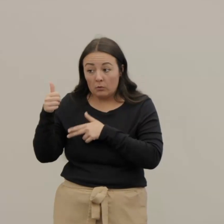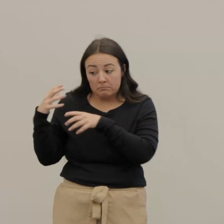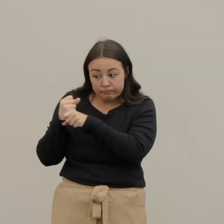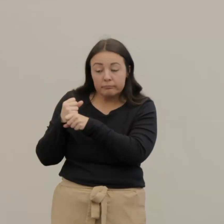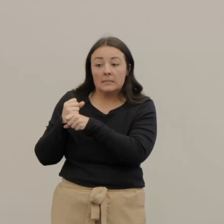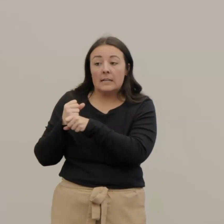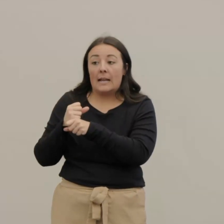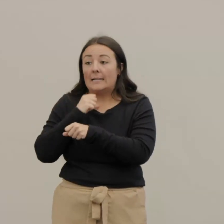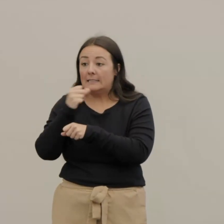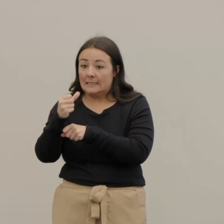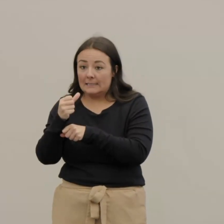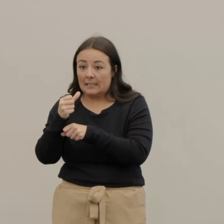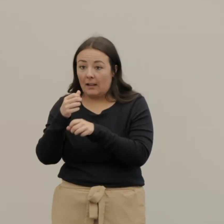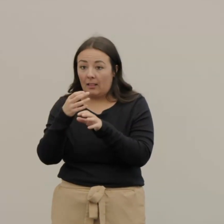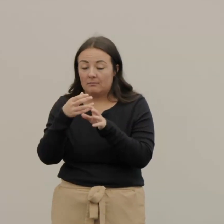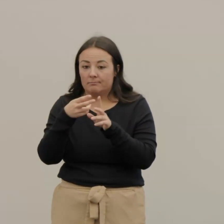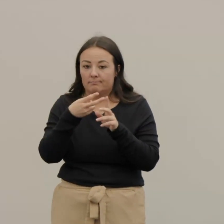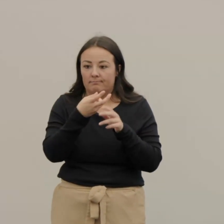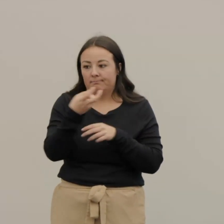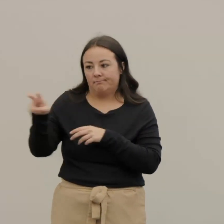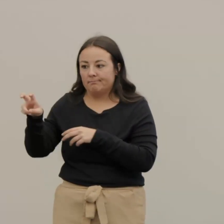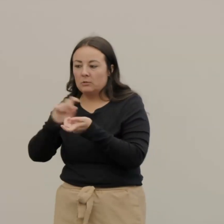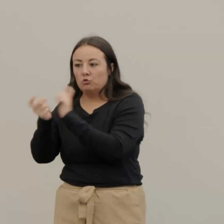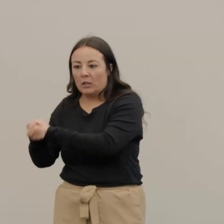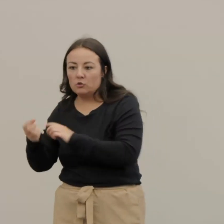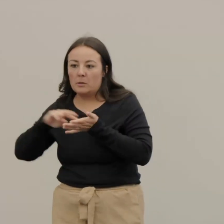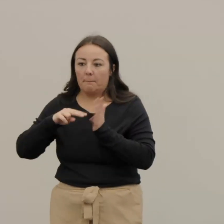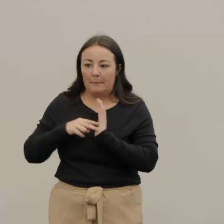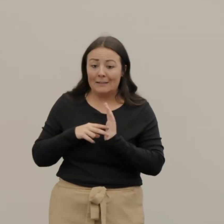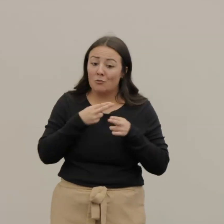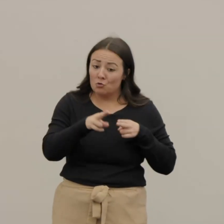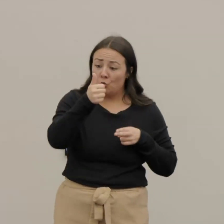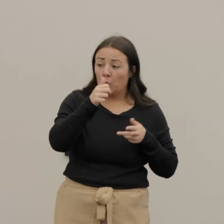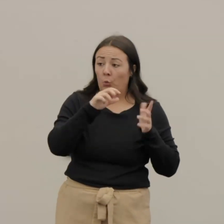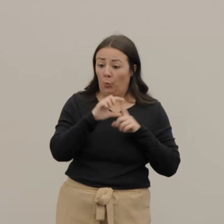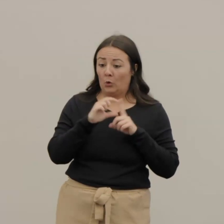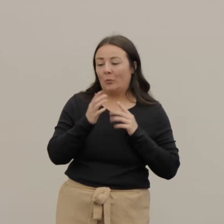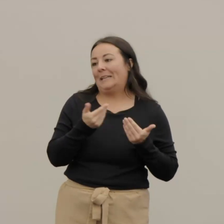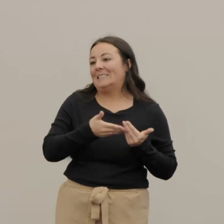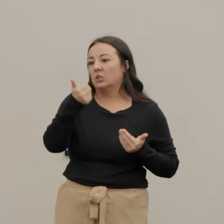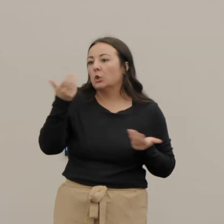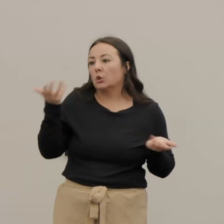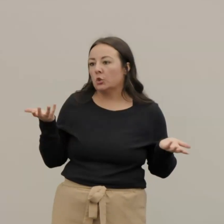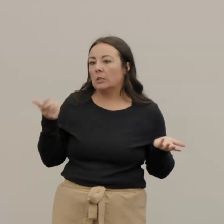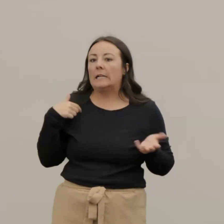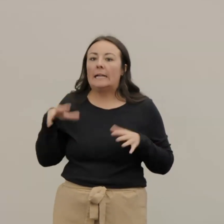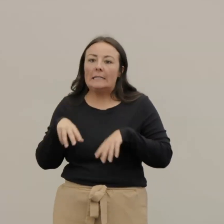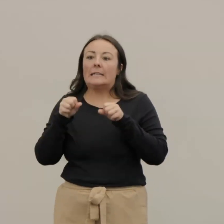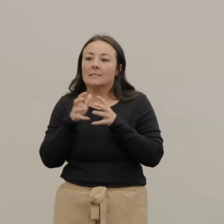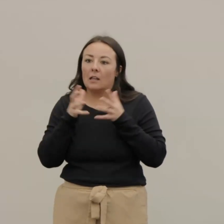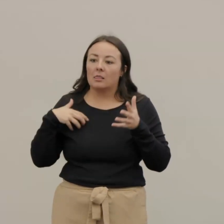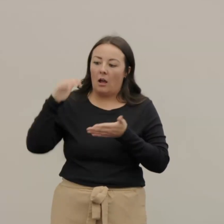your meaning, the shorter one is generally going to be easier. It took a lot less